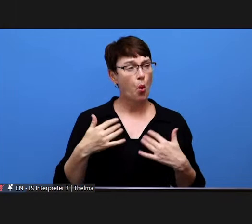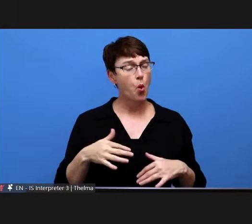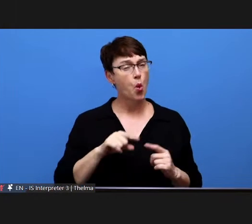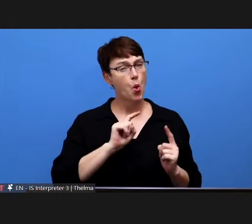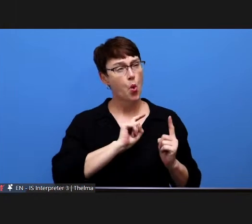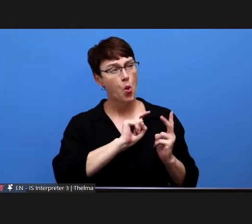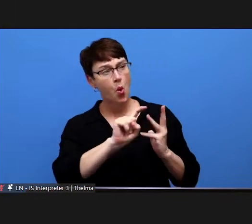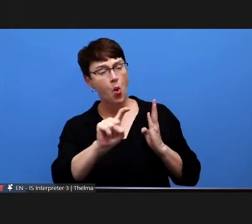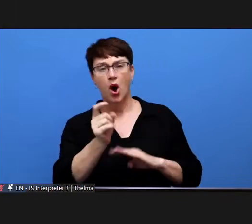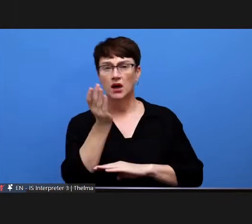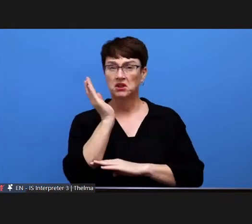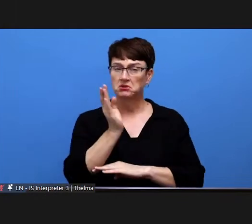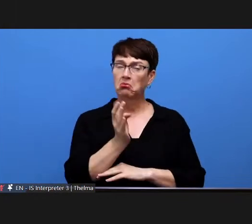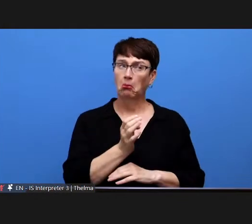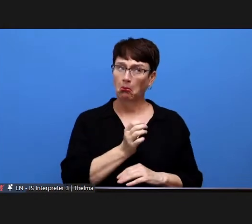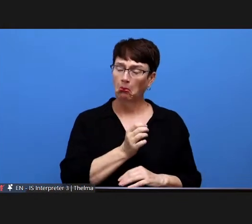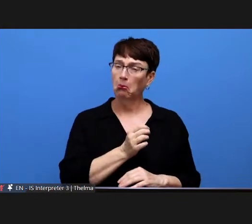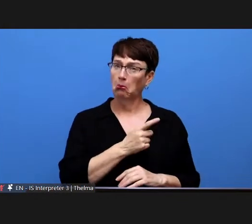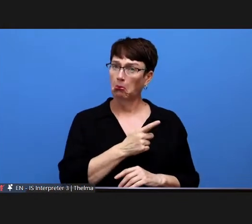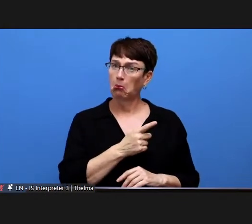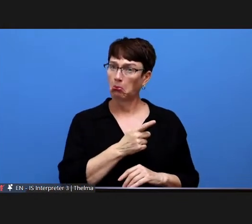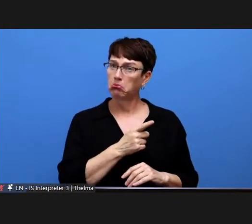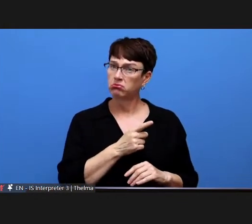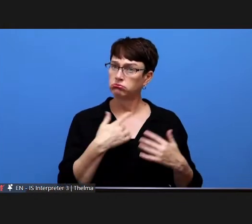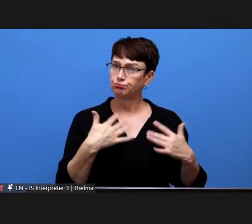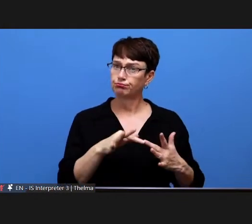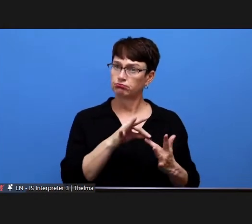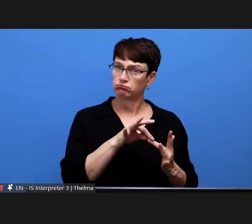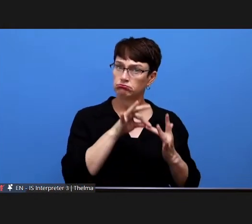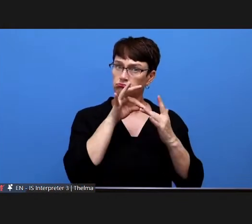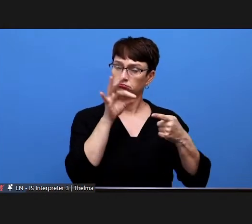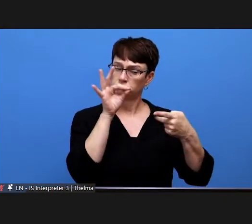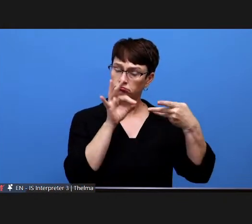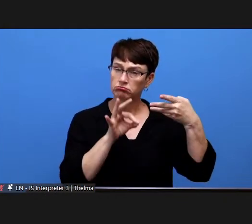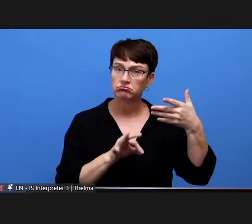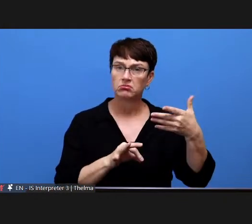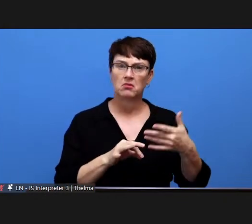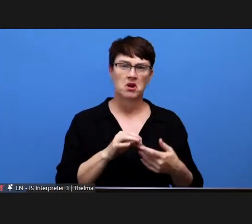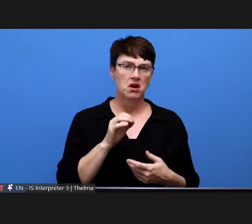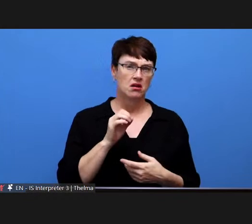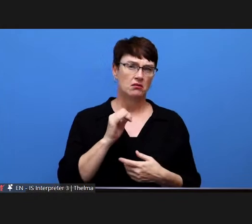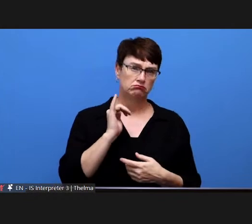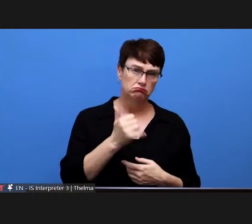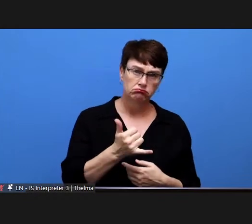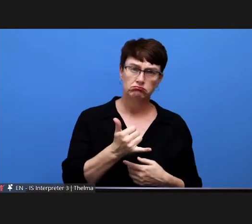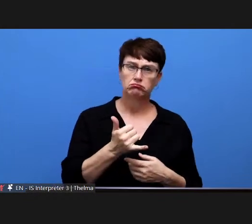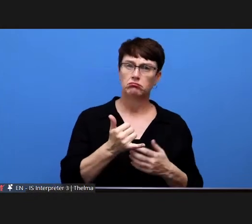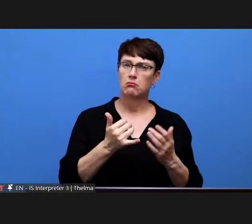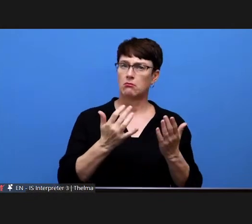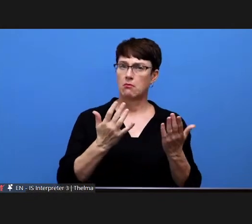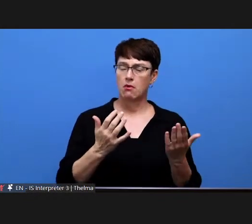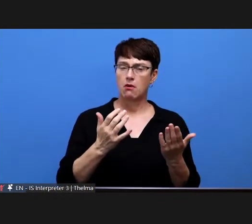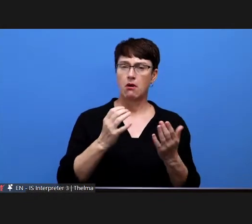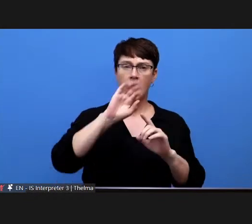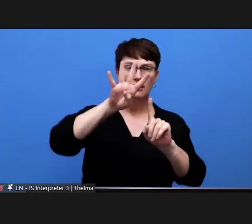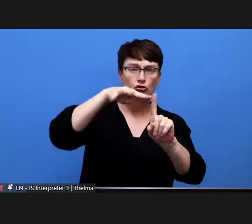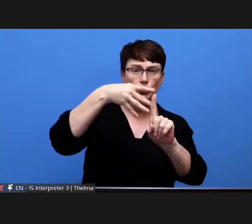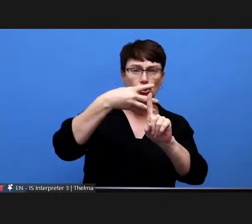accelerate the implementation of the SDGs, the Agenda 2030 and 2063.